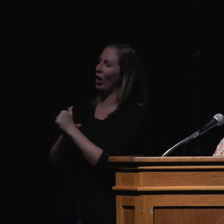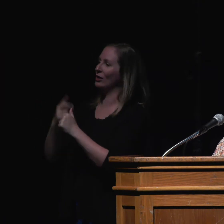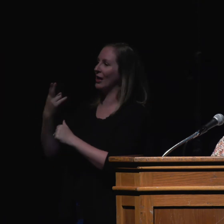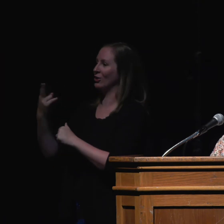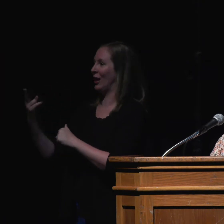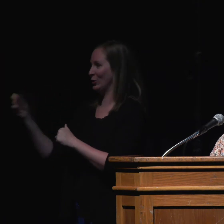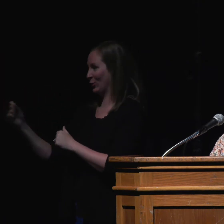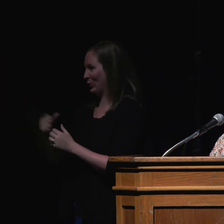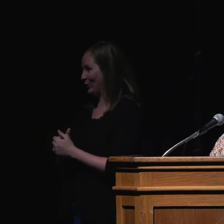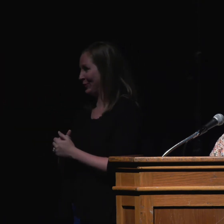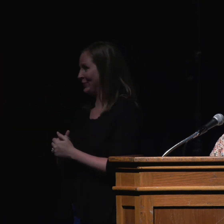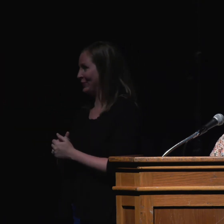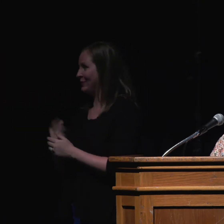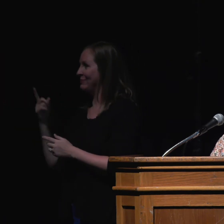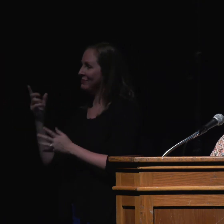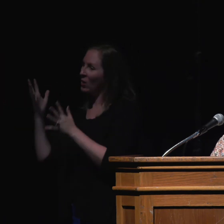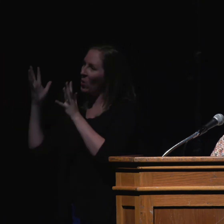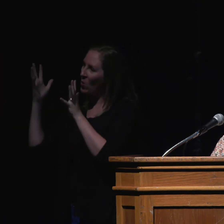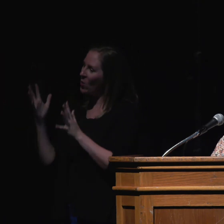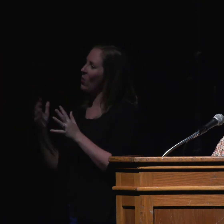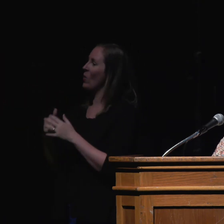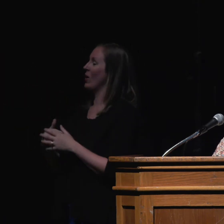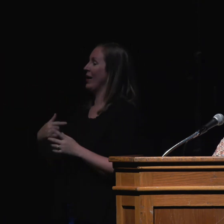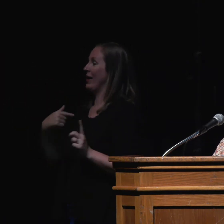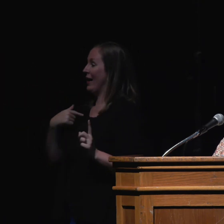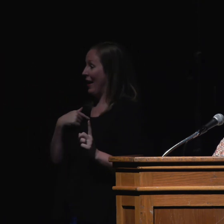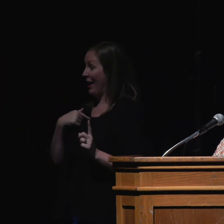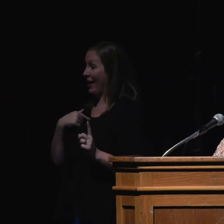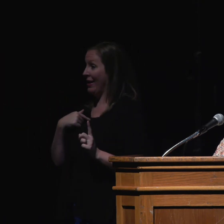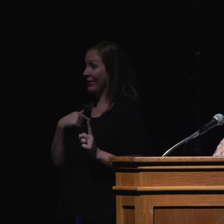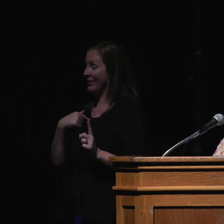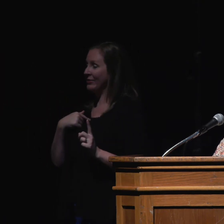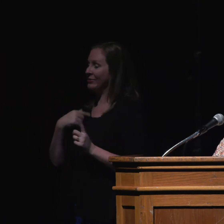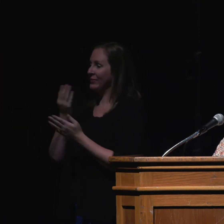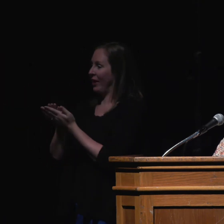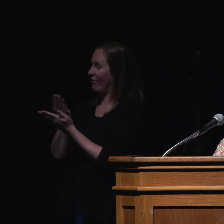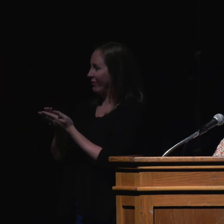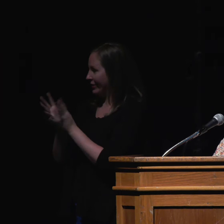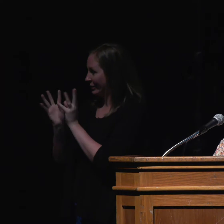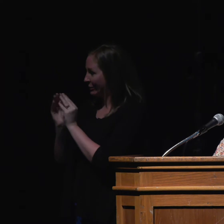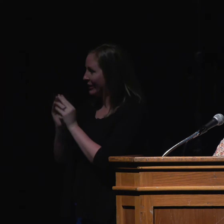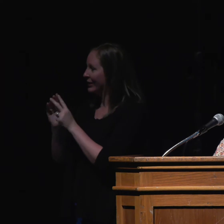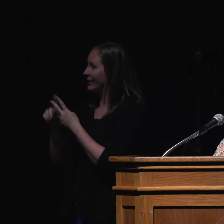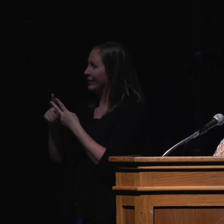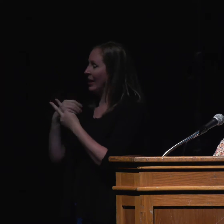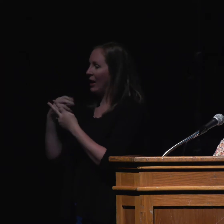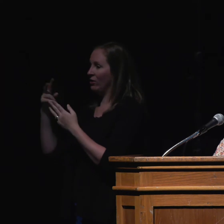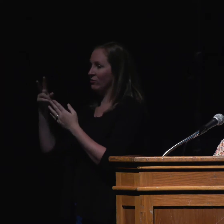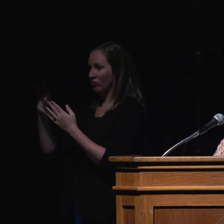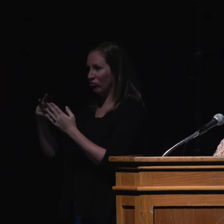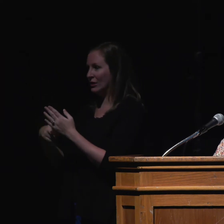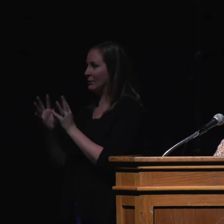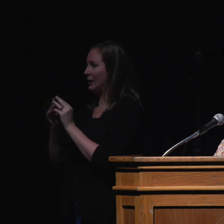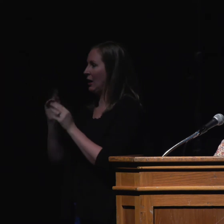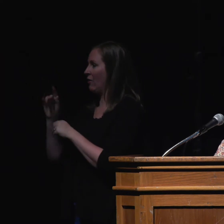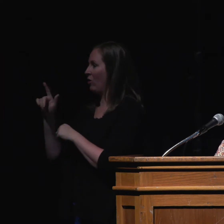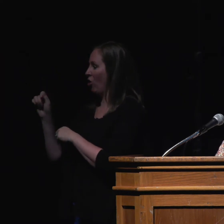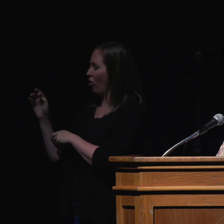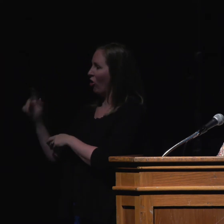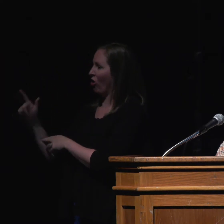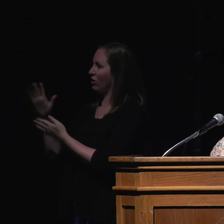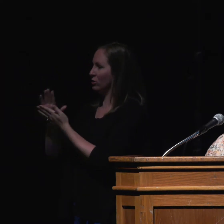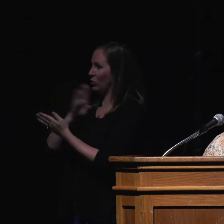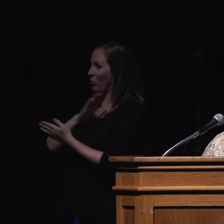School. And I am on the Finance Committee and the Regional Committee of the Laurel School Board,